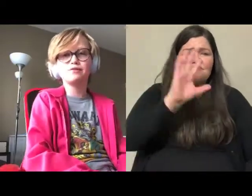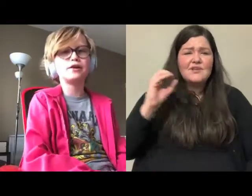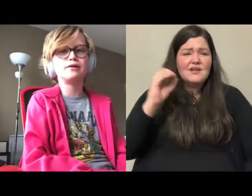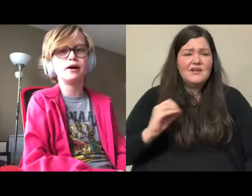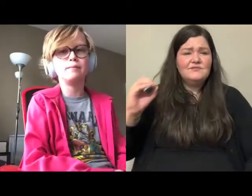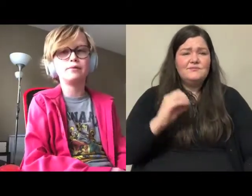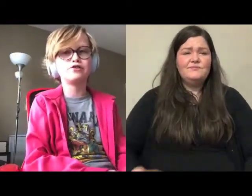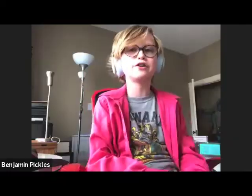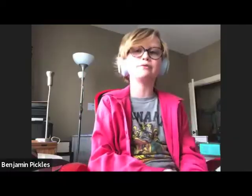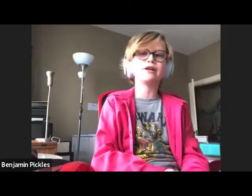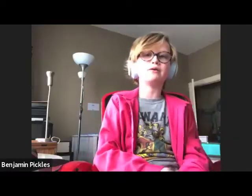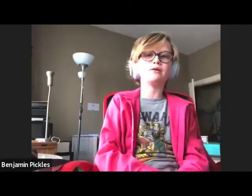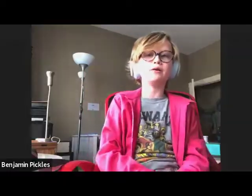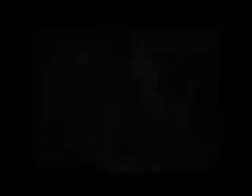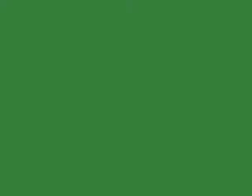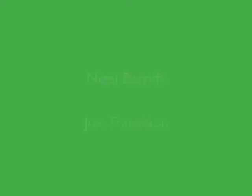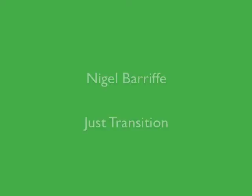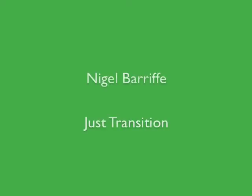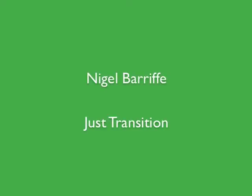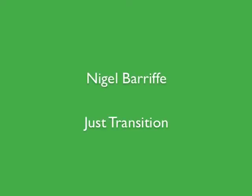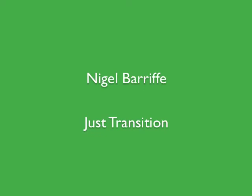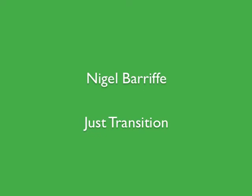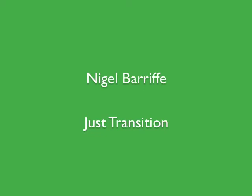more specifically Ontario right now.